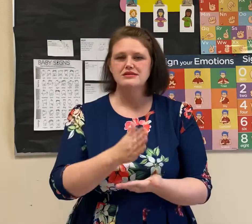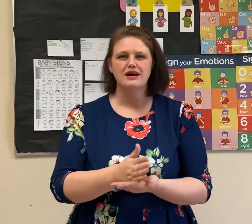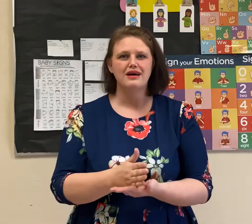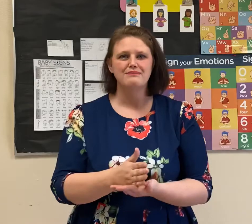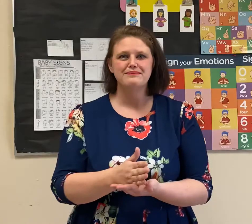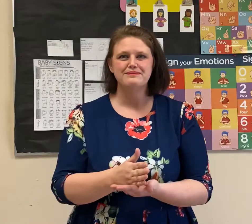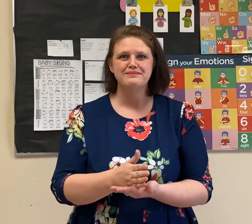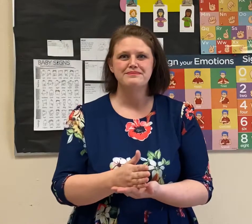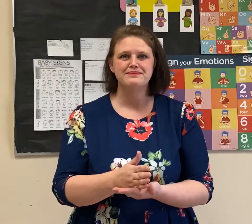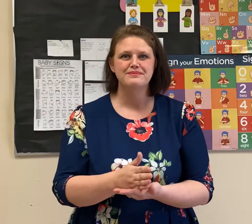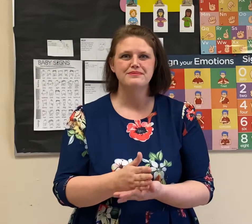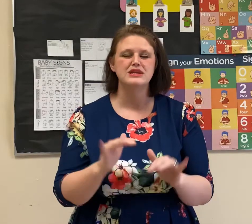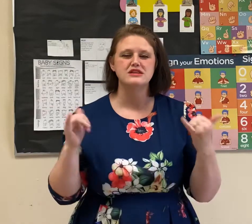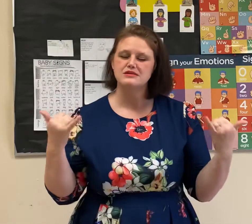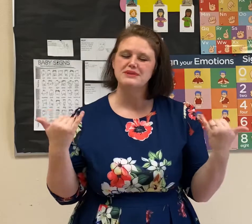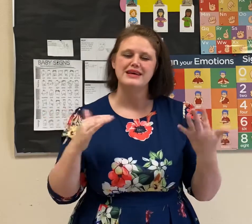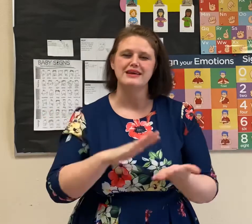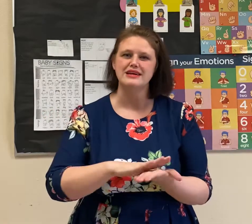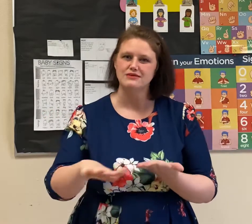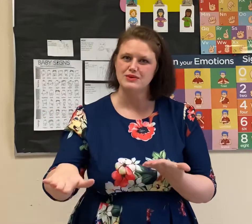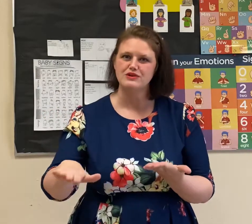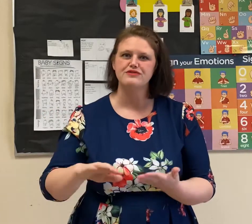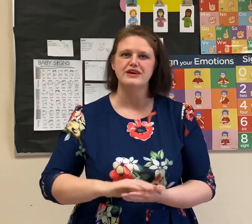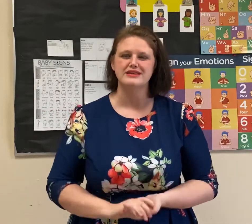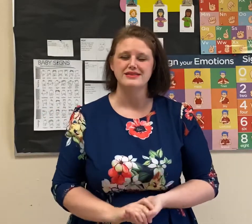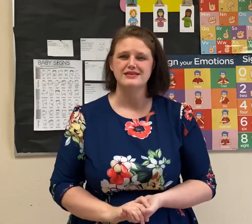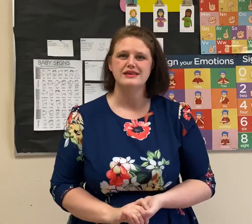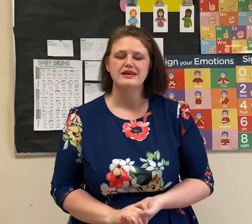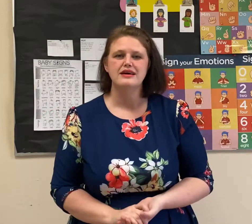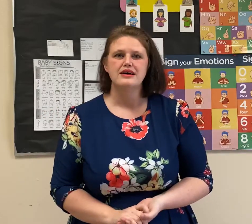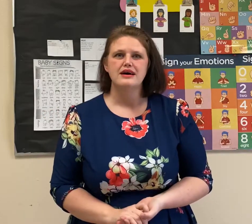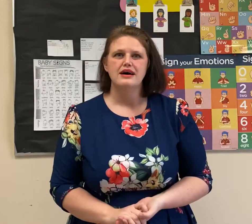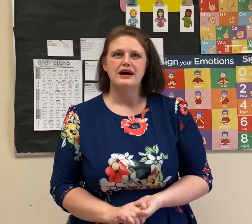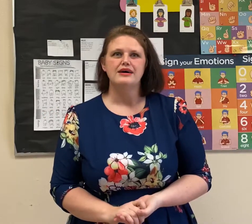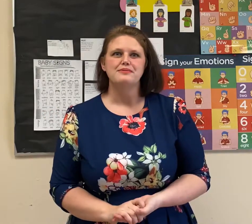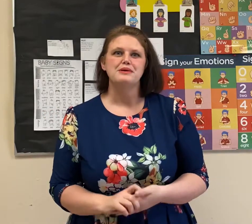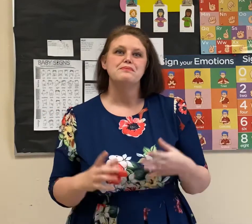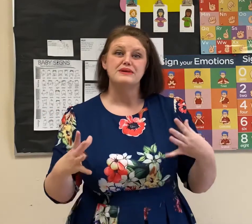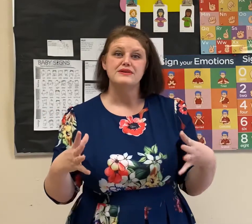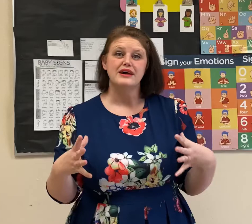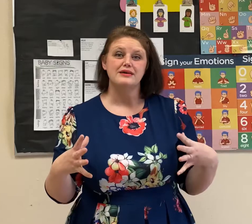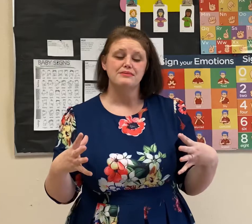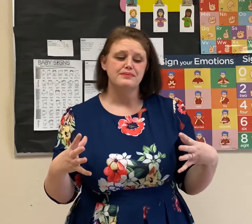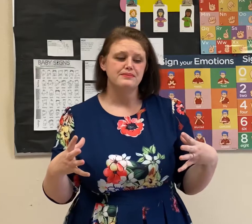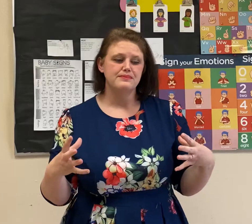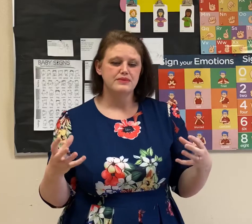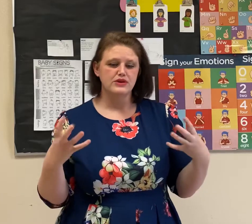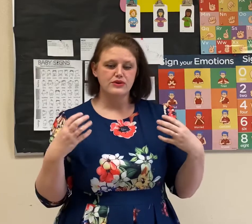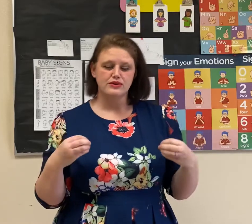Stop. We need to play nice with our friends, and build up your